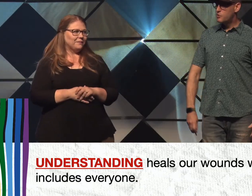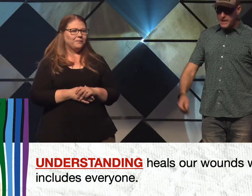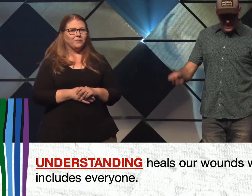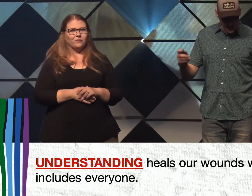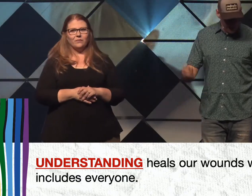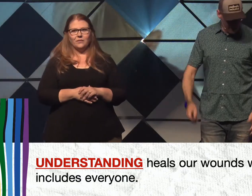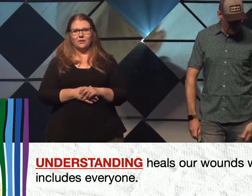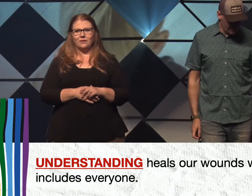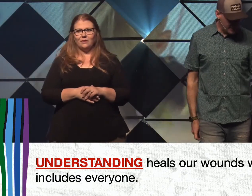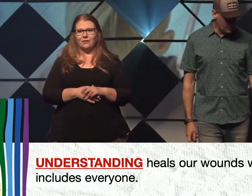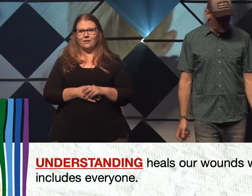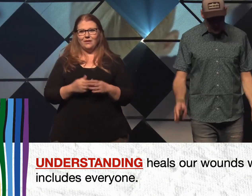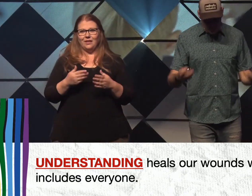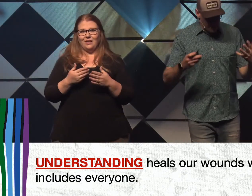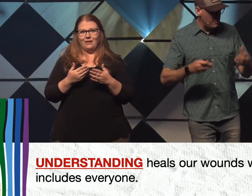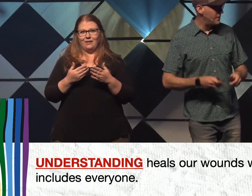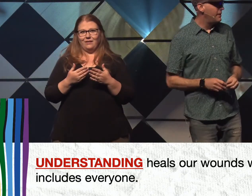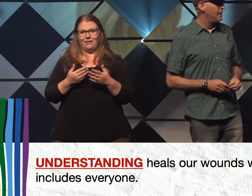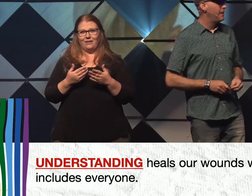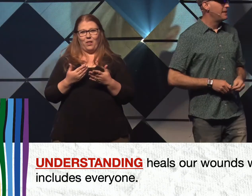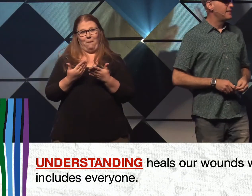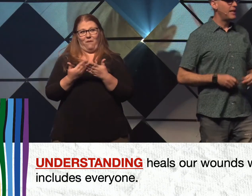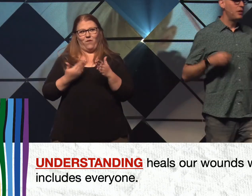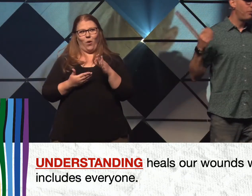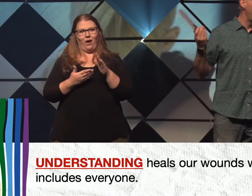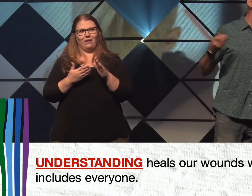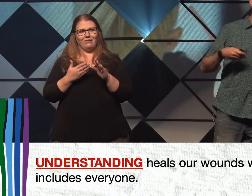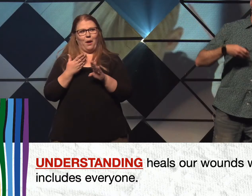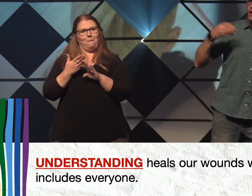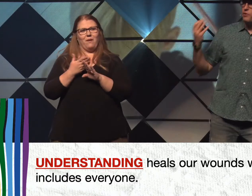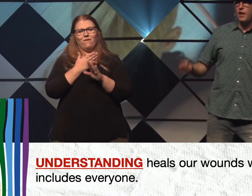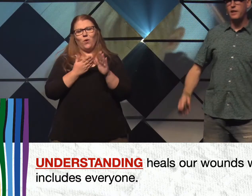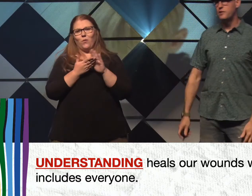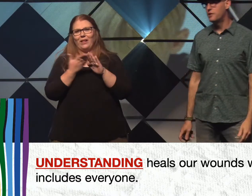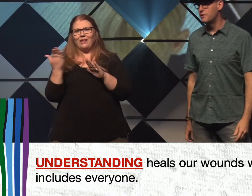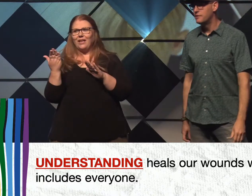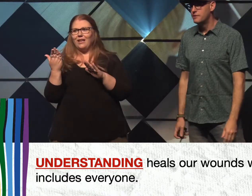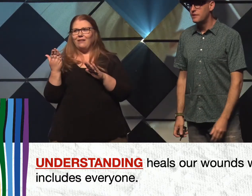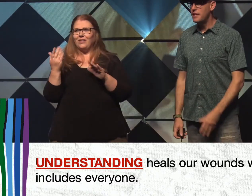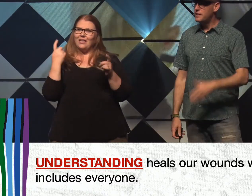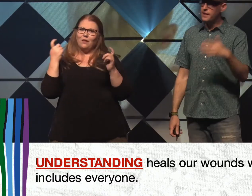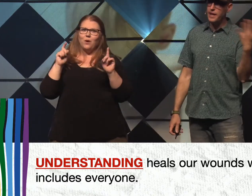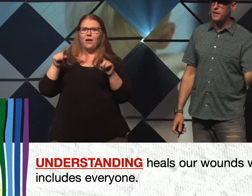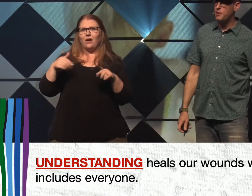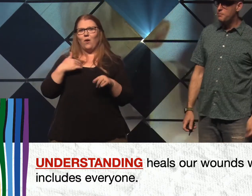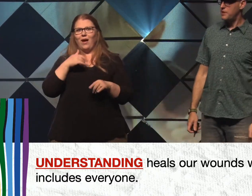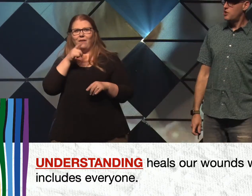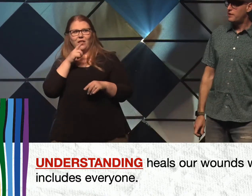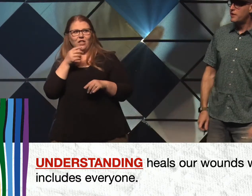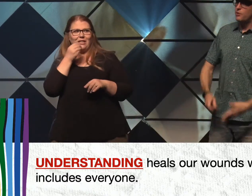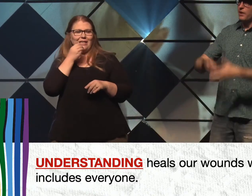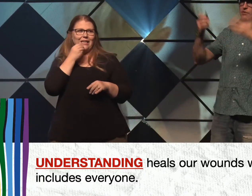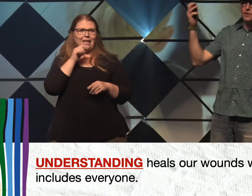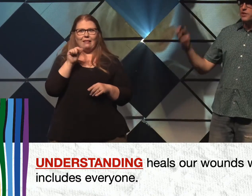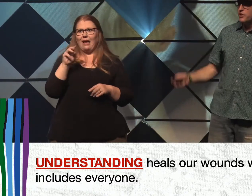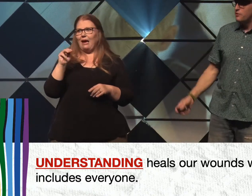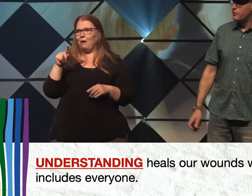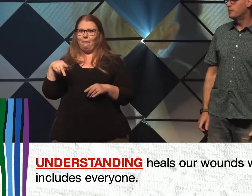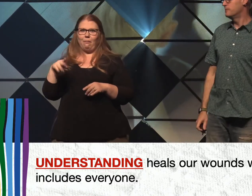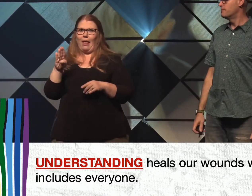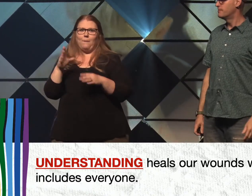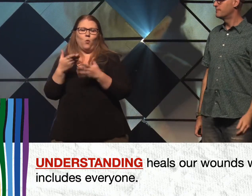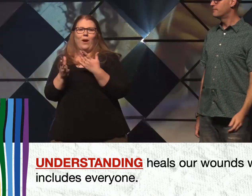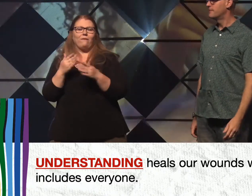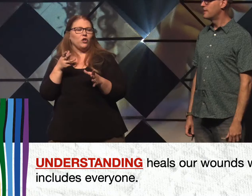happens. So as we head out of here, as we wrap up and celebrate and go have lunch and eat lamb and mint jelly or whatever it is you